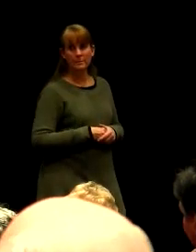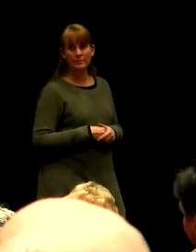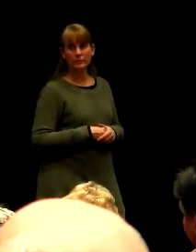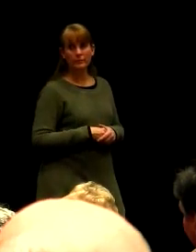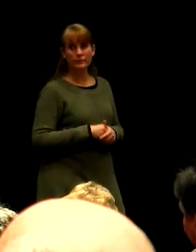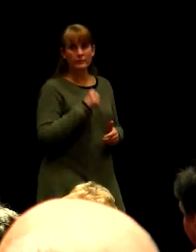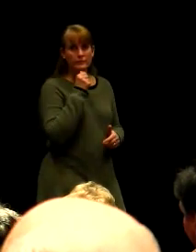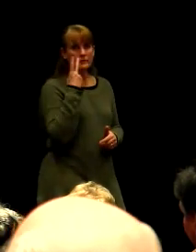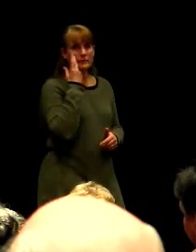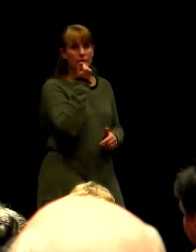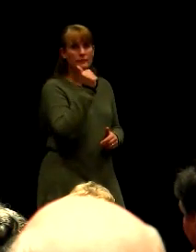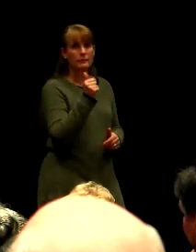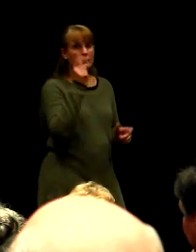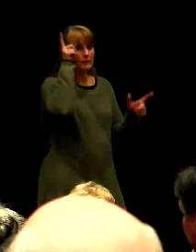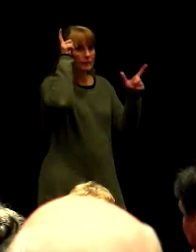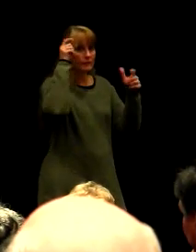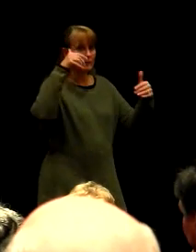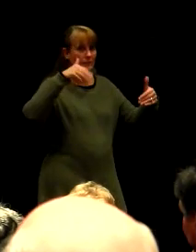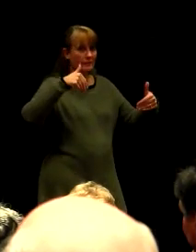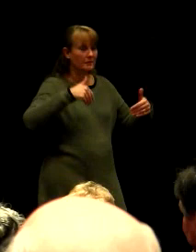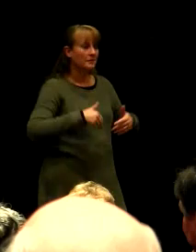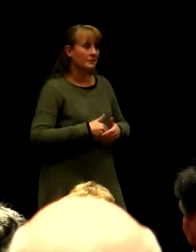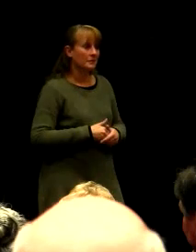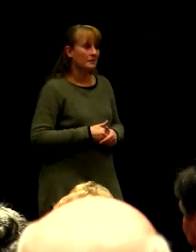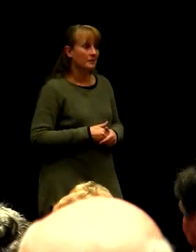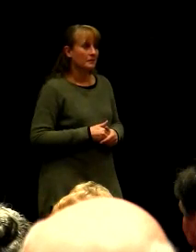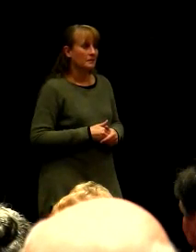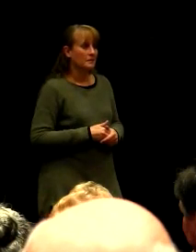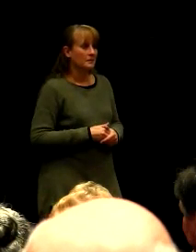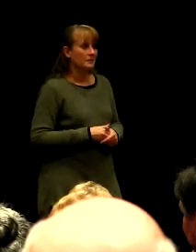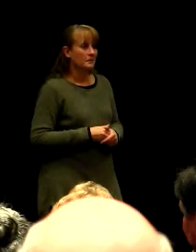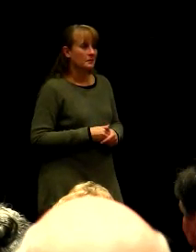We haven't seen any aliens yet,